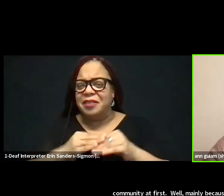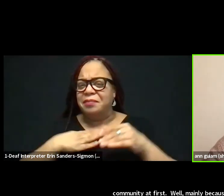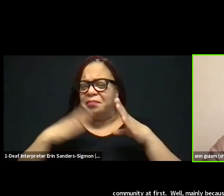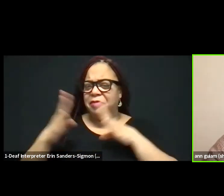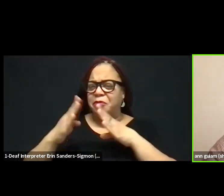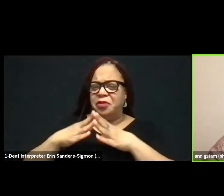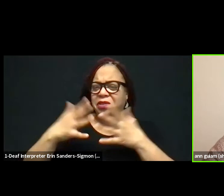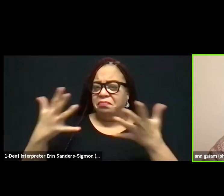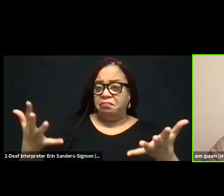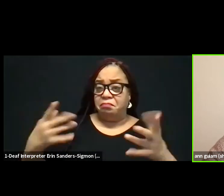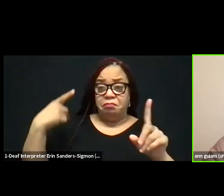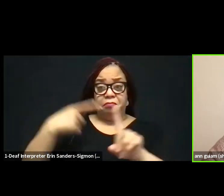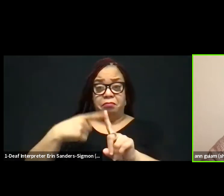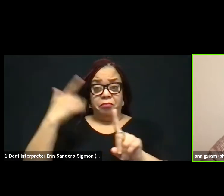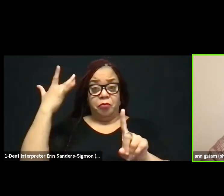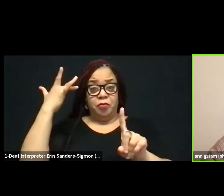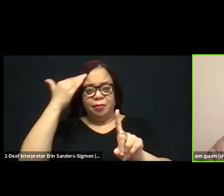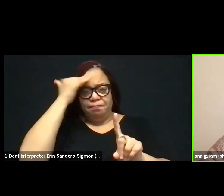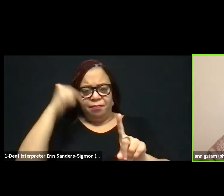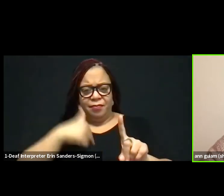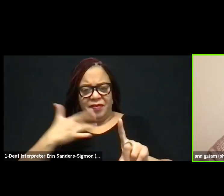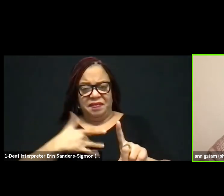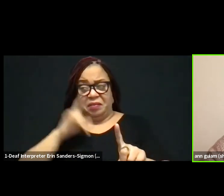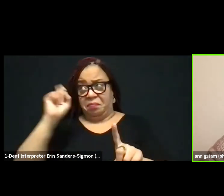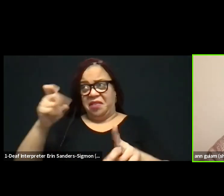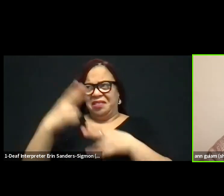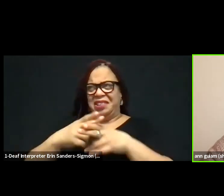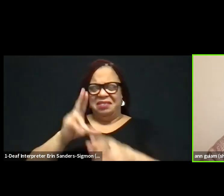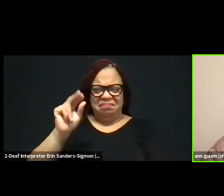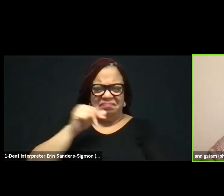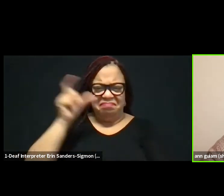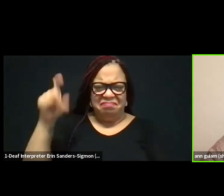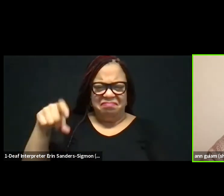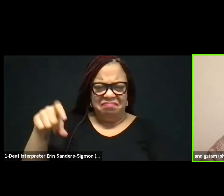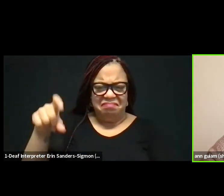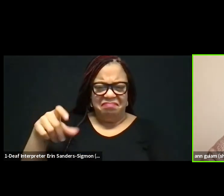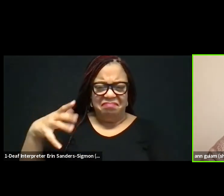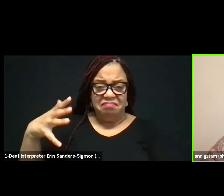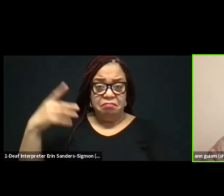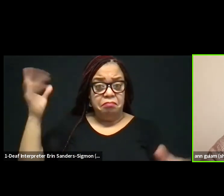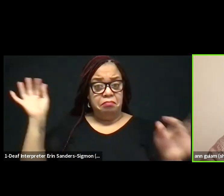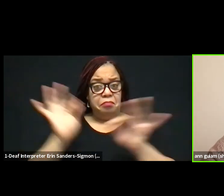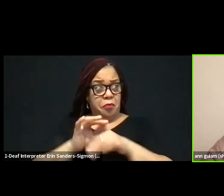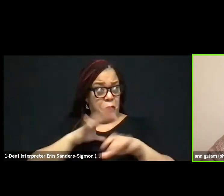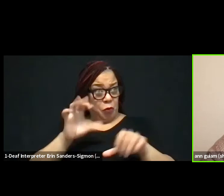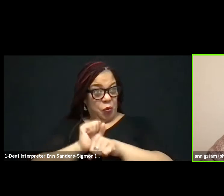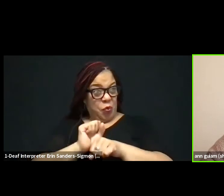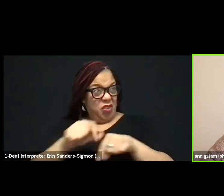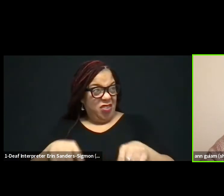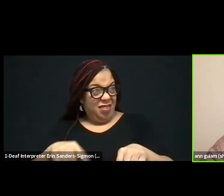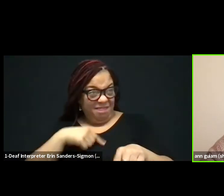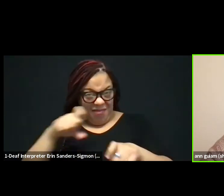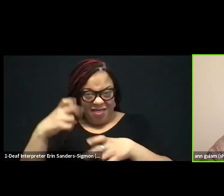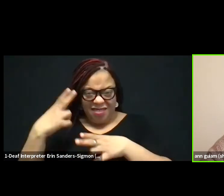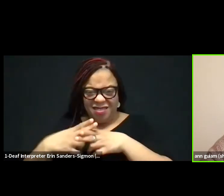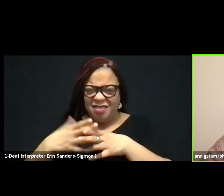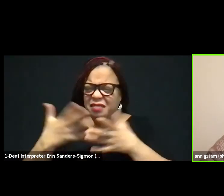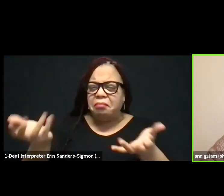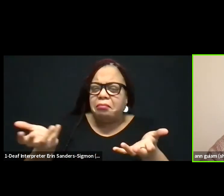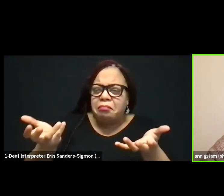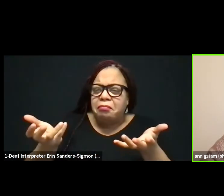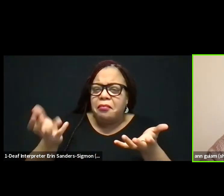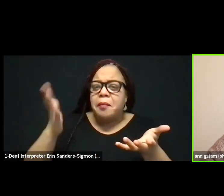do. And my form of activism definitely comes in different forms. There's youth activism,